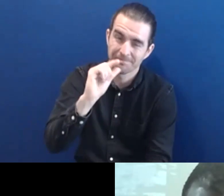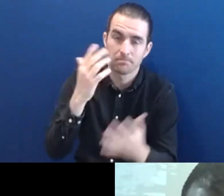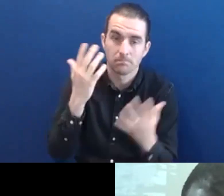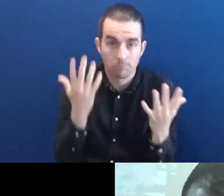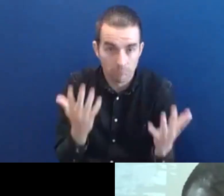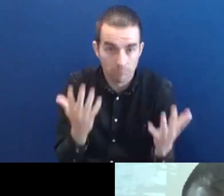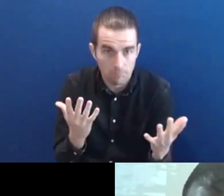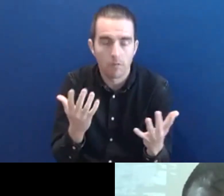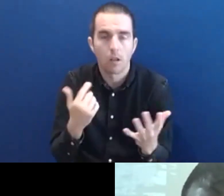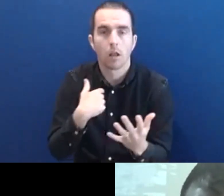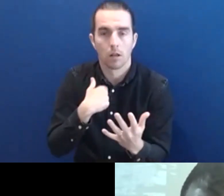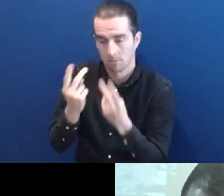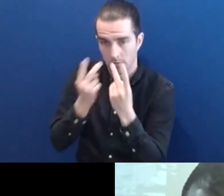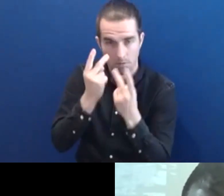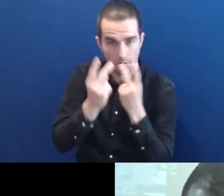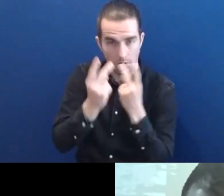and their involvement